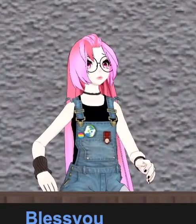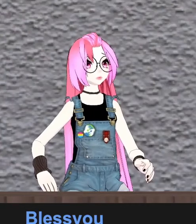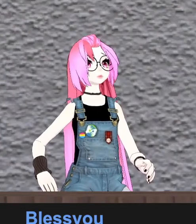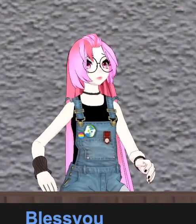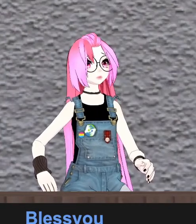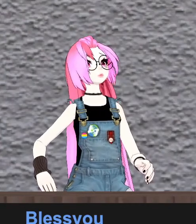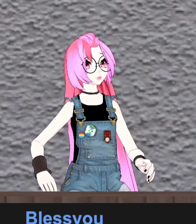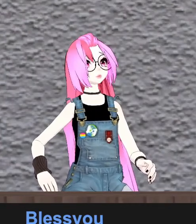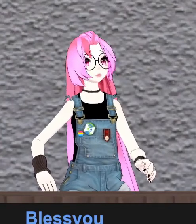curled. Yeah.